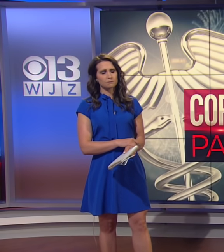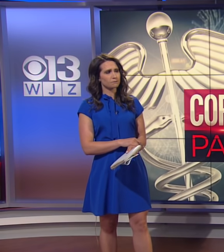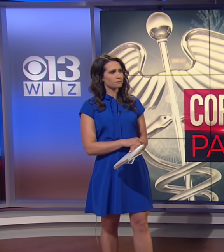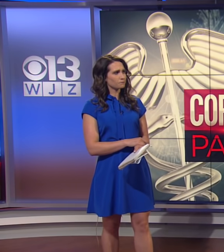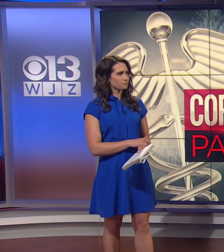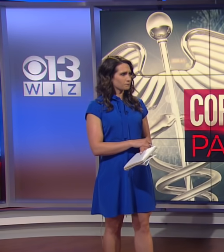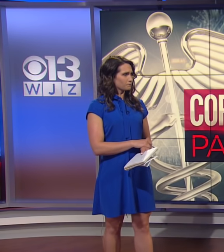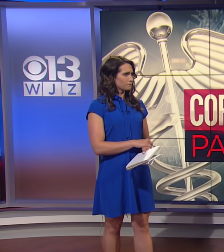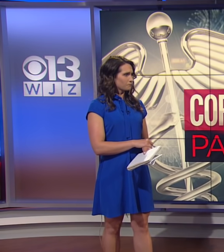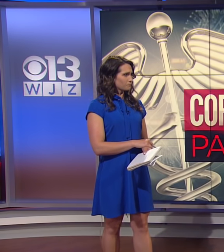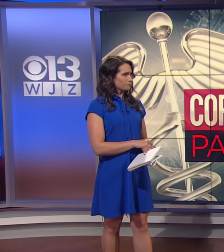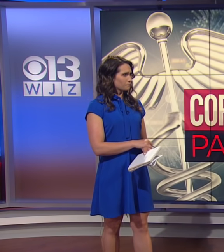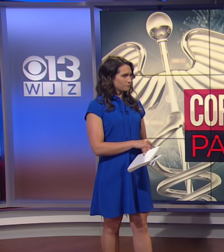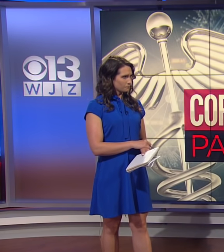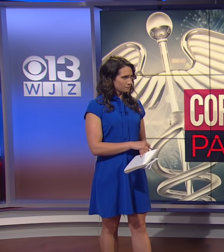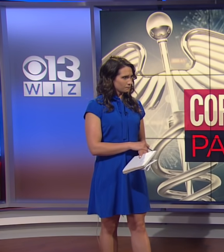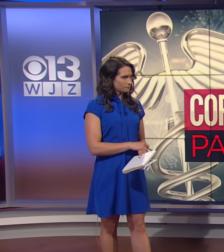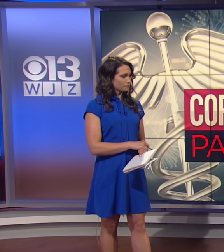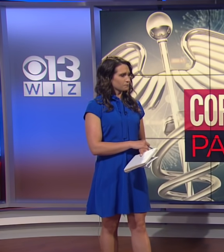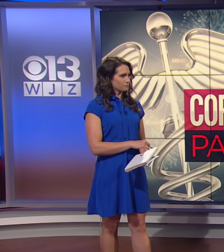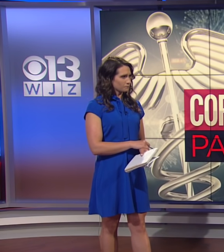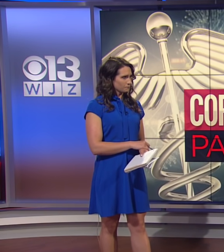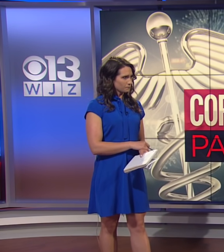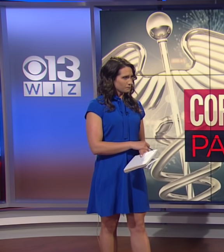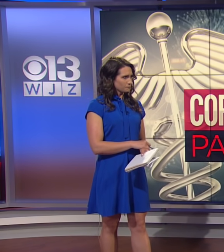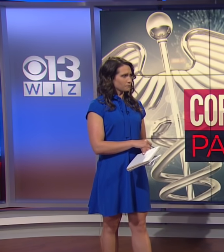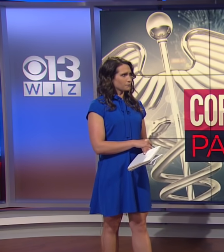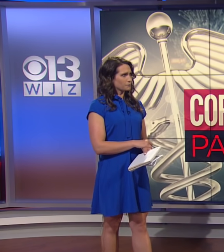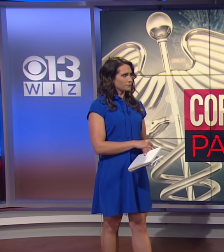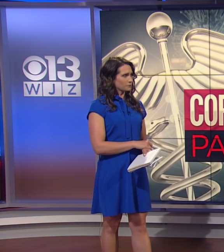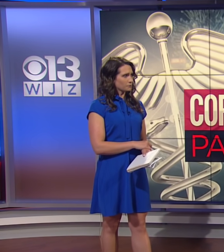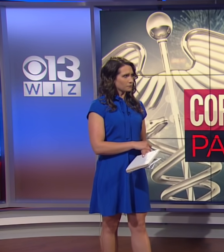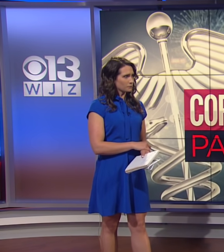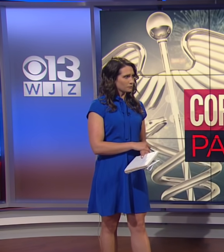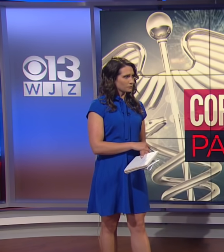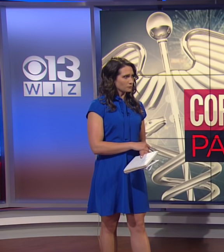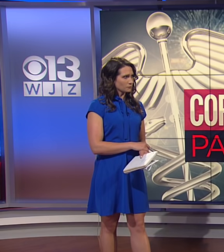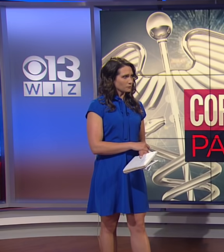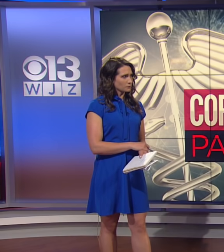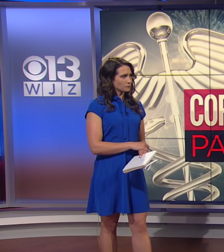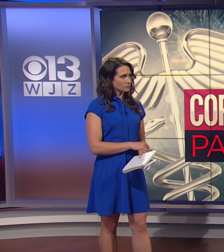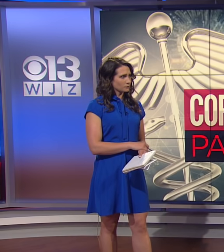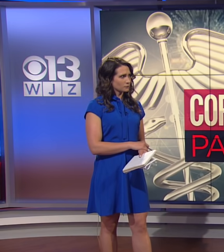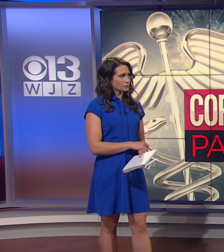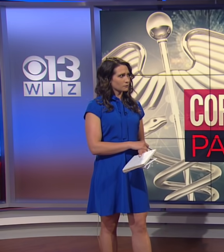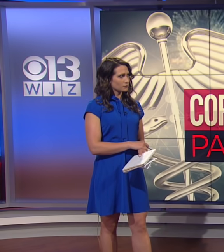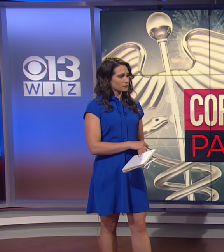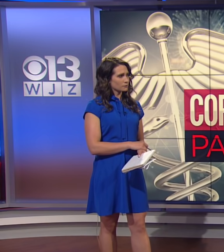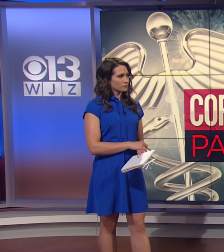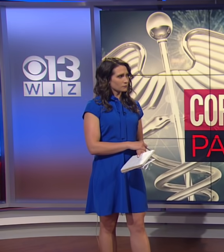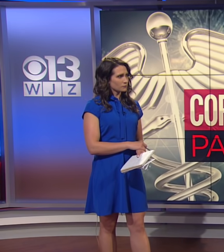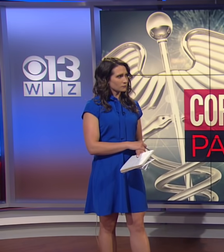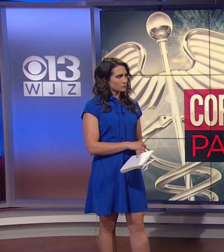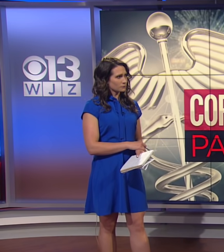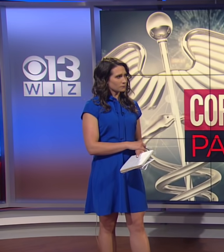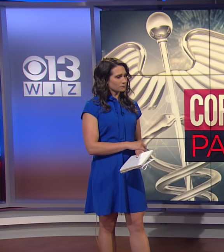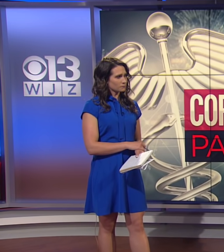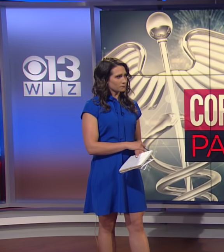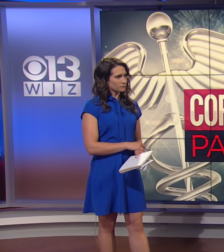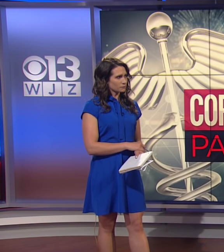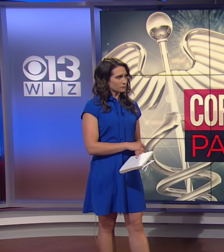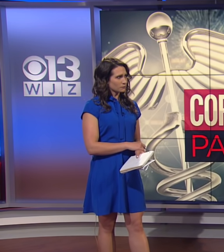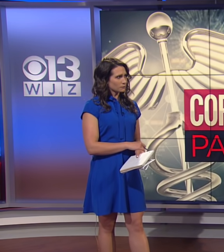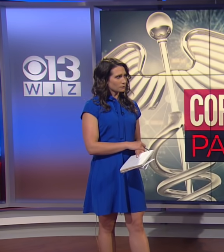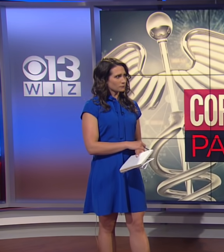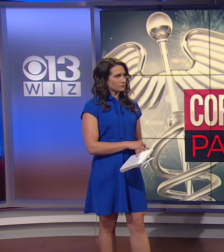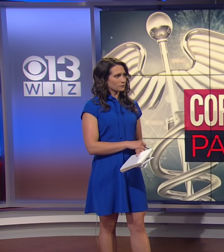There you saw Governor Hogan giving the good news that the state of Maryland is pretty much ready to reopen on a limited basis. Very structured in